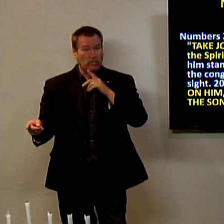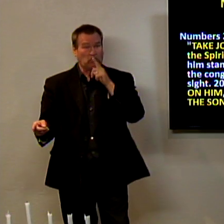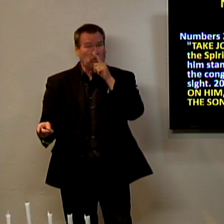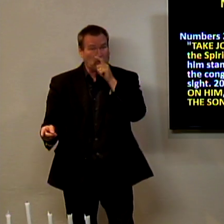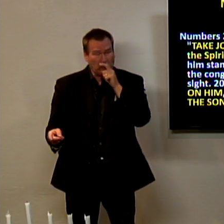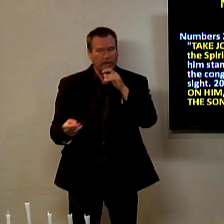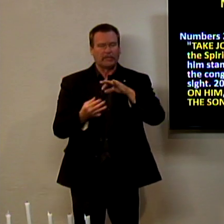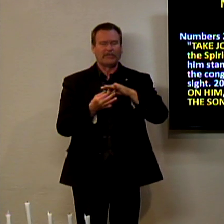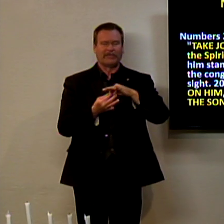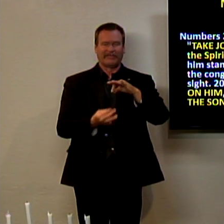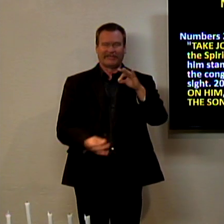the Spirit,